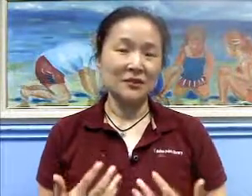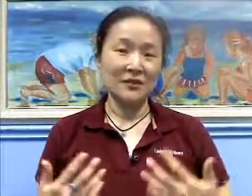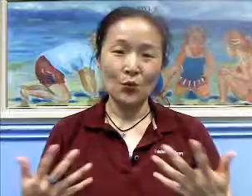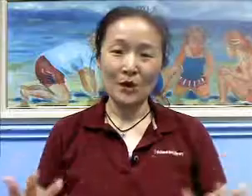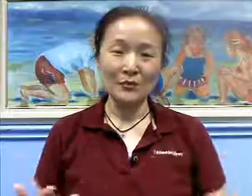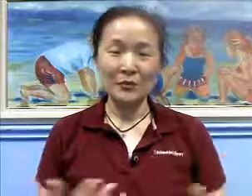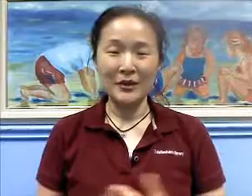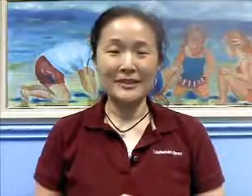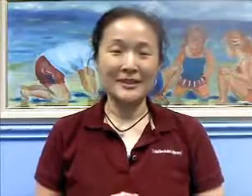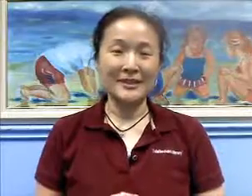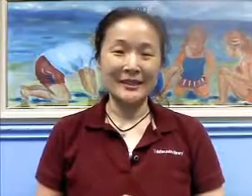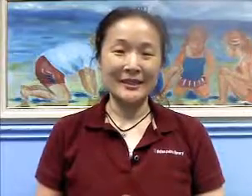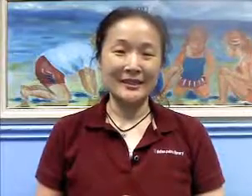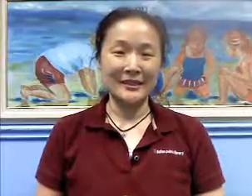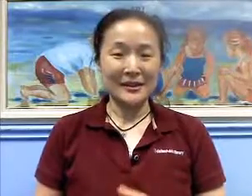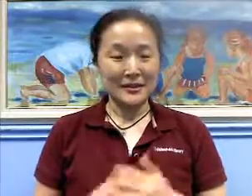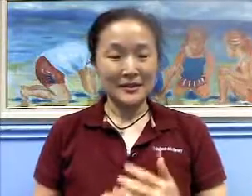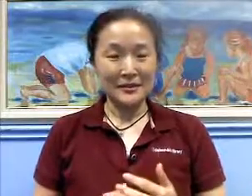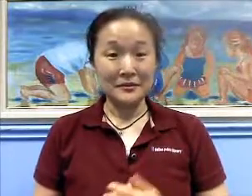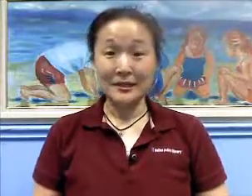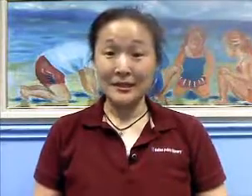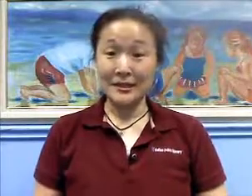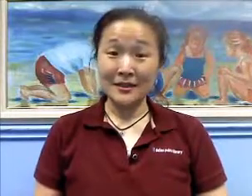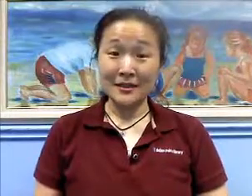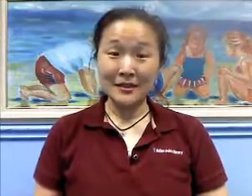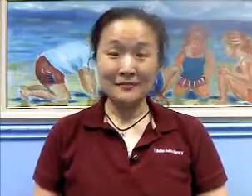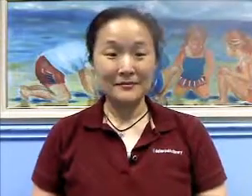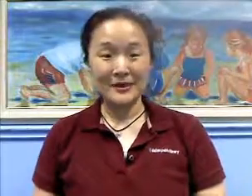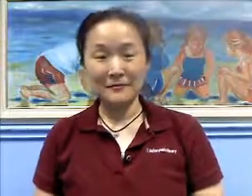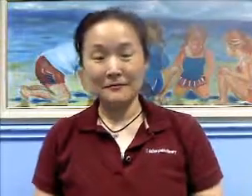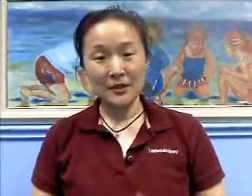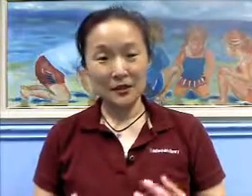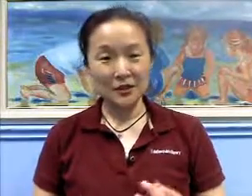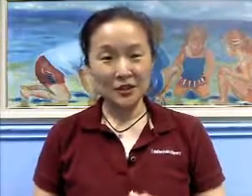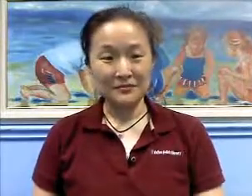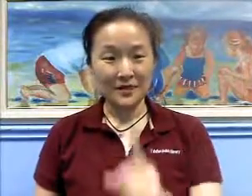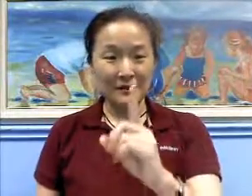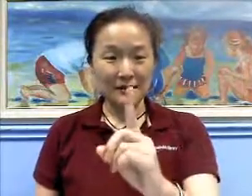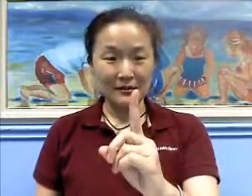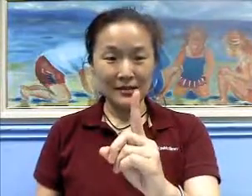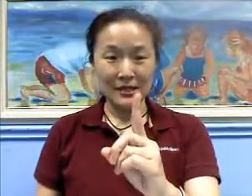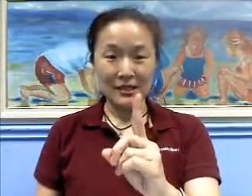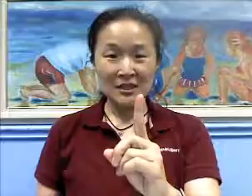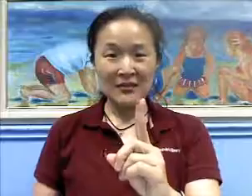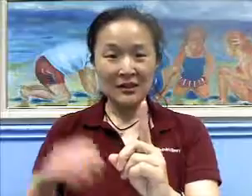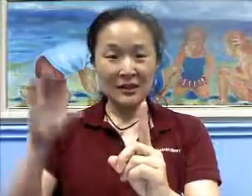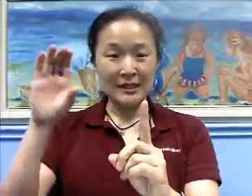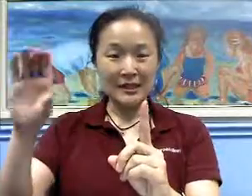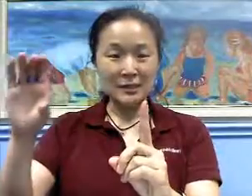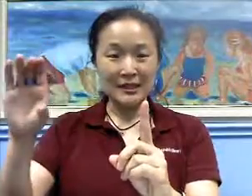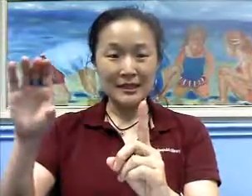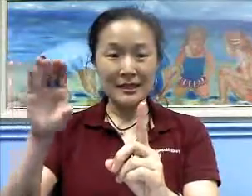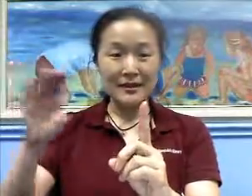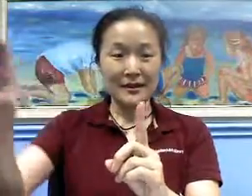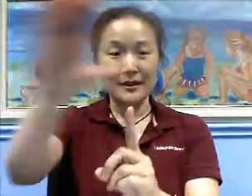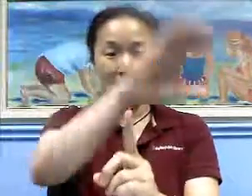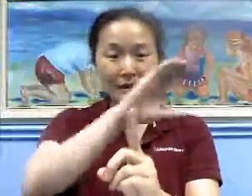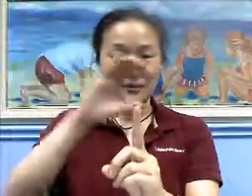beautiful, wonderful place that it is. So let's get started. Culture. Take an index finger like this with a C and